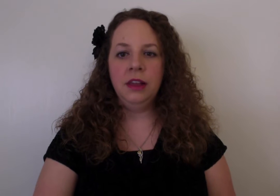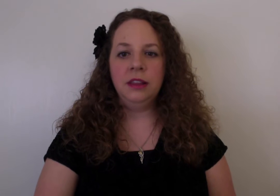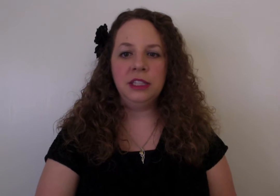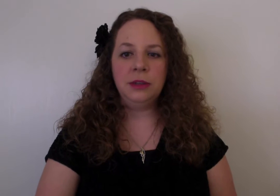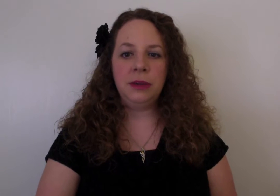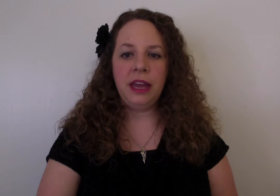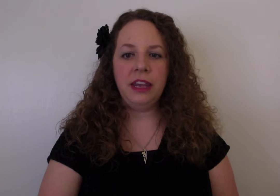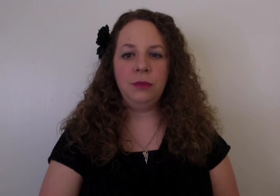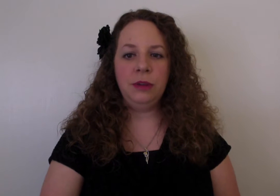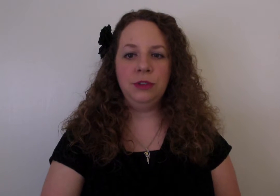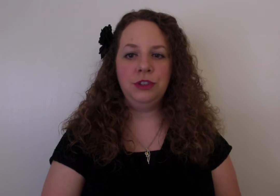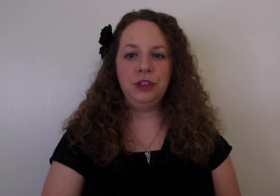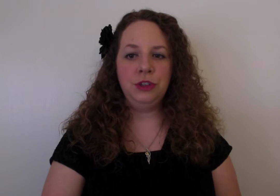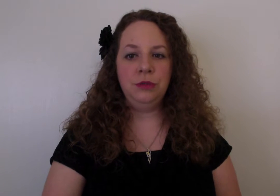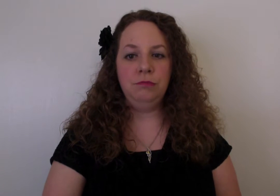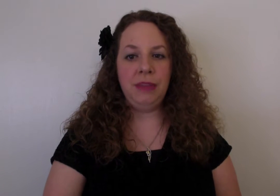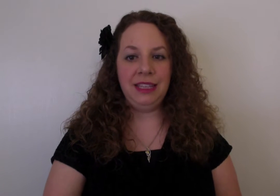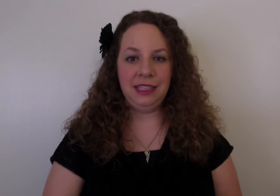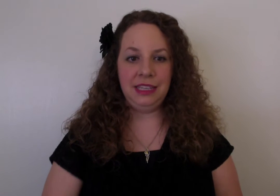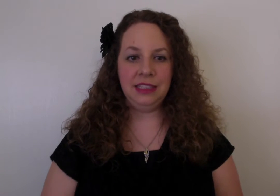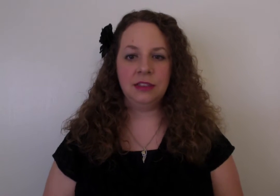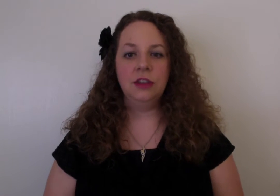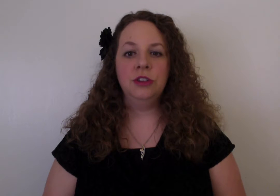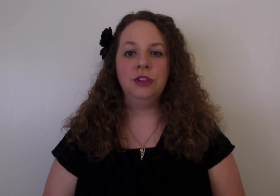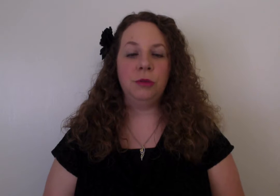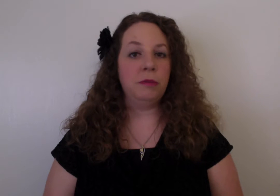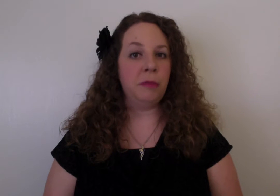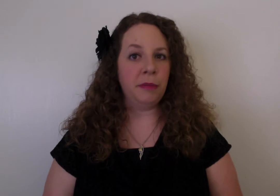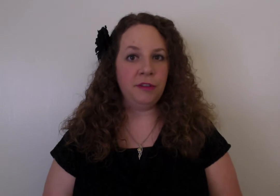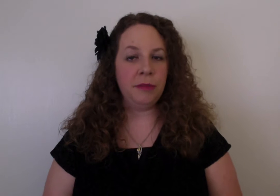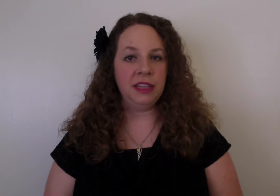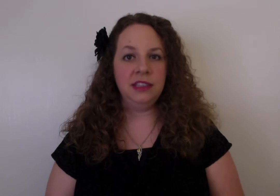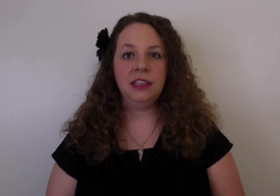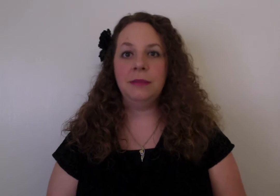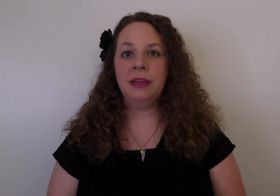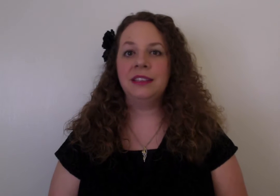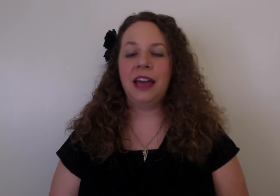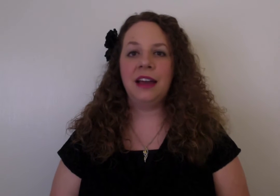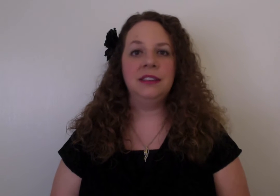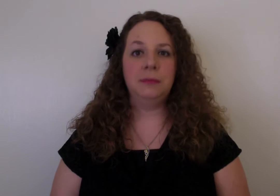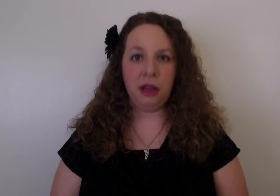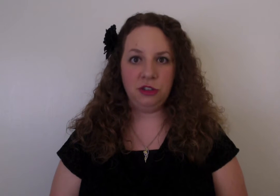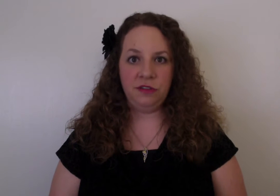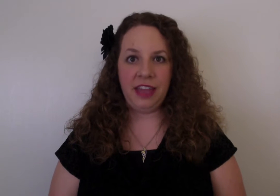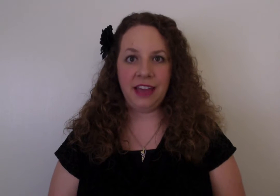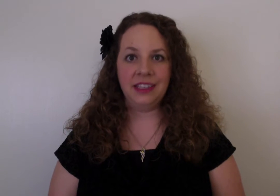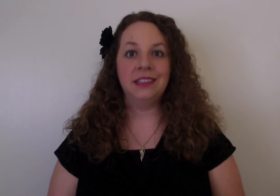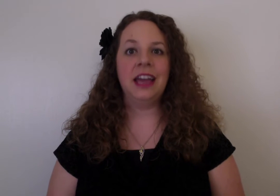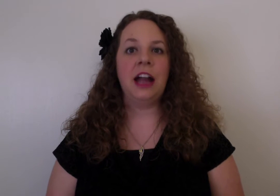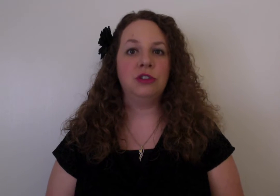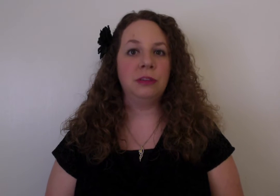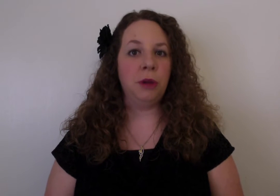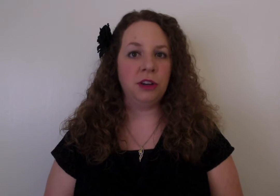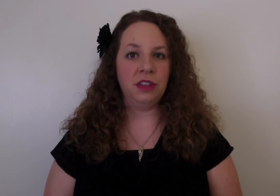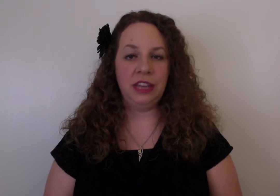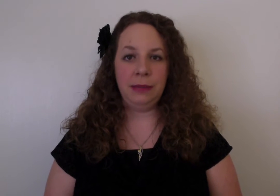Let's go ahead and we will do Macy's. So remember for Macy's that because it has the apostrophe S as actually part of the name, it